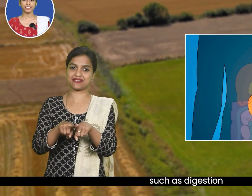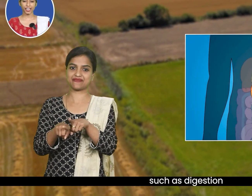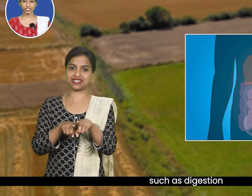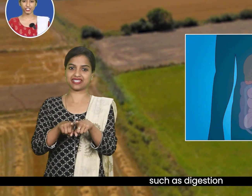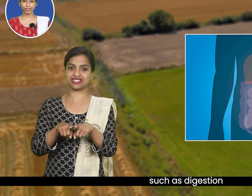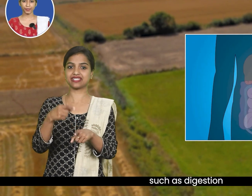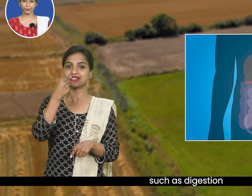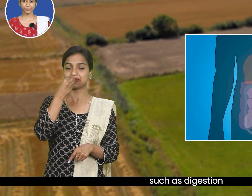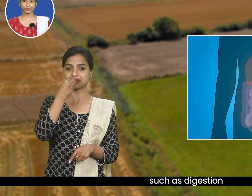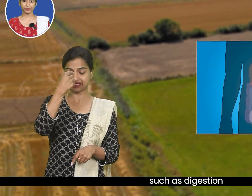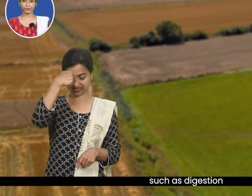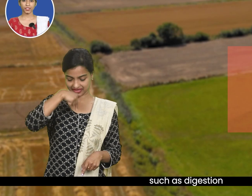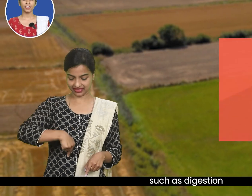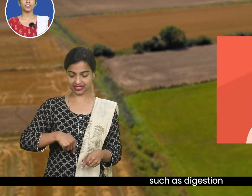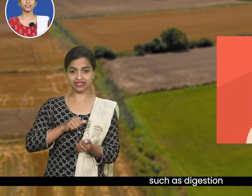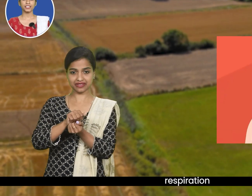as digestion,